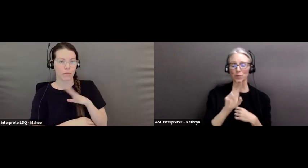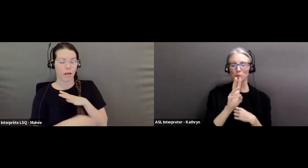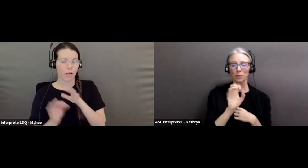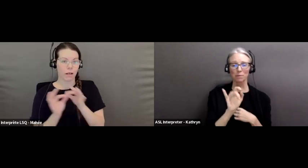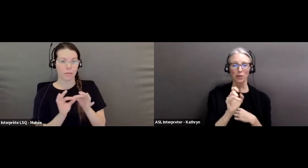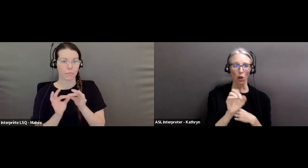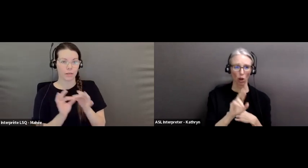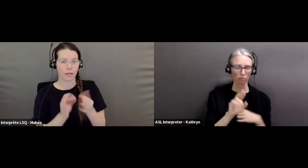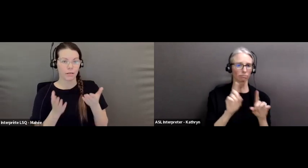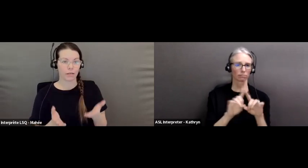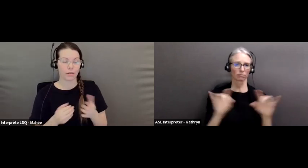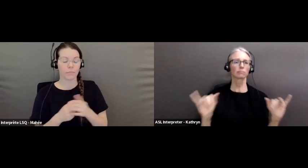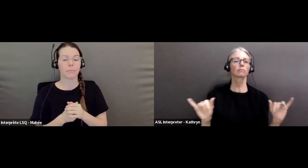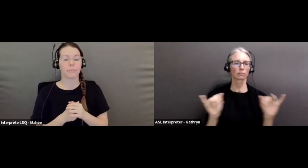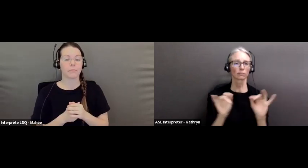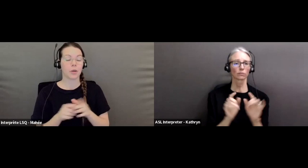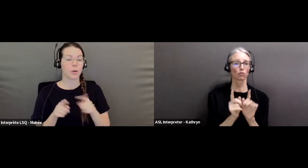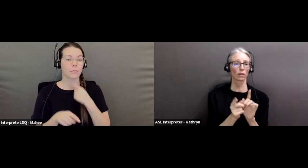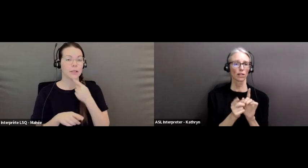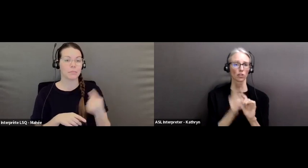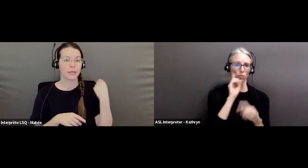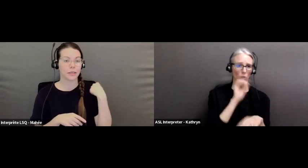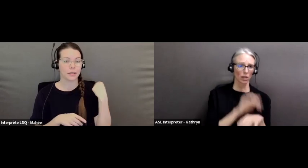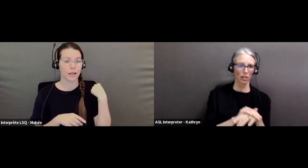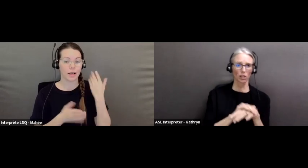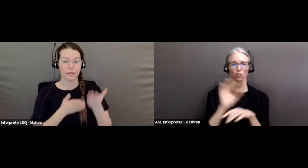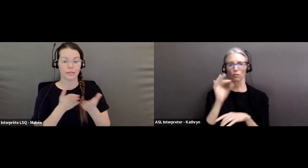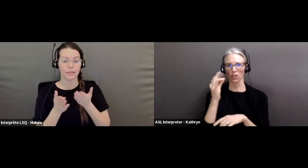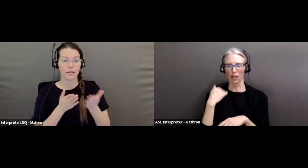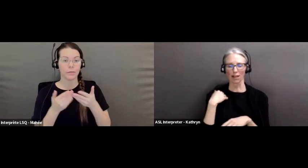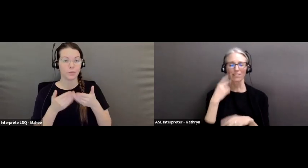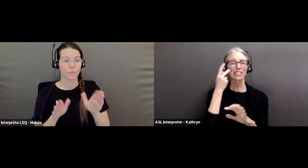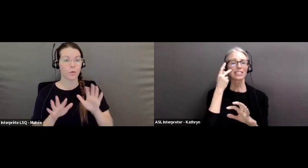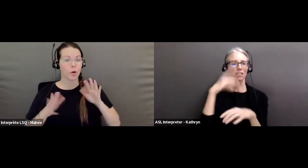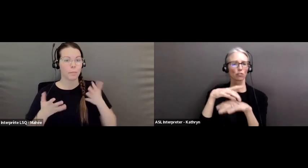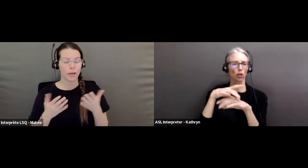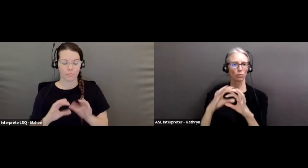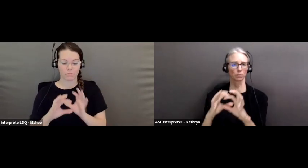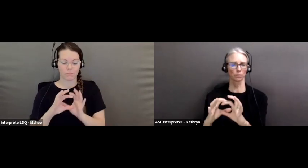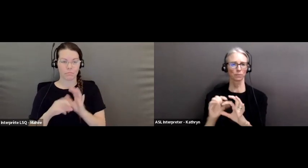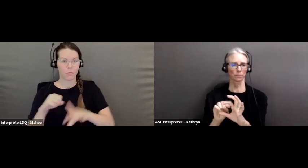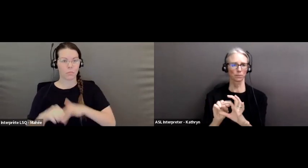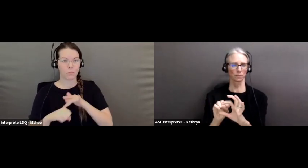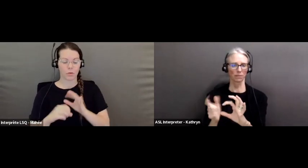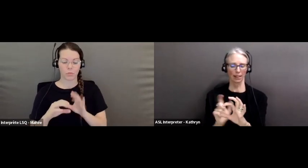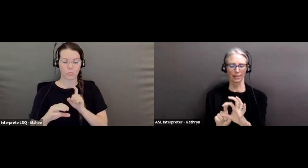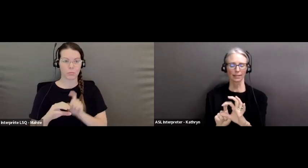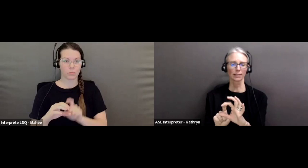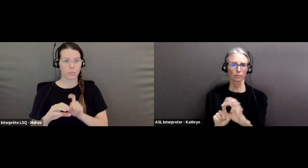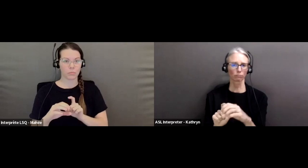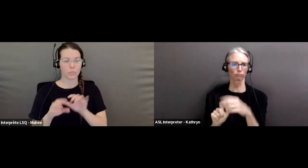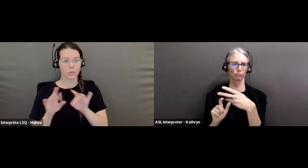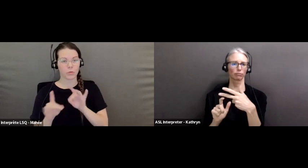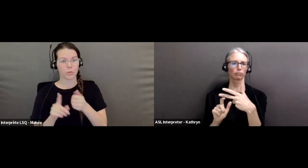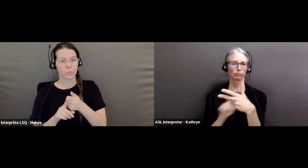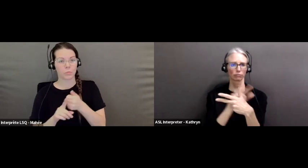want to activate the service, you may click on the planet icon, which is located at the bottom of your screen.